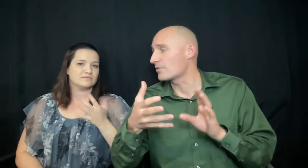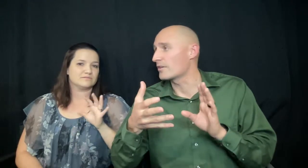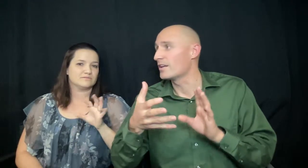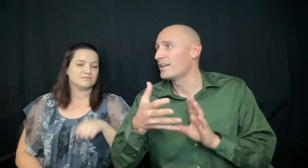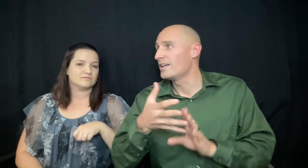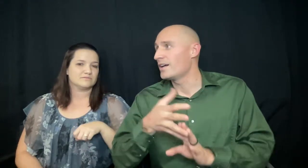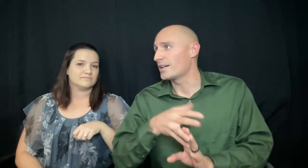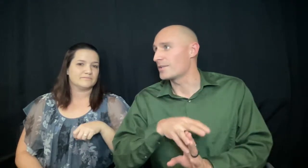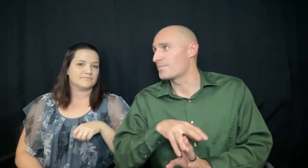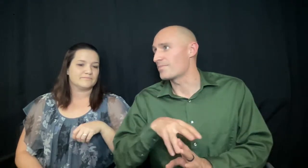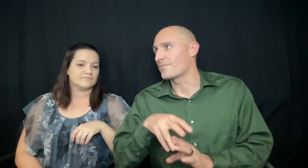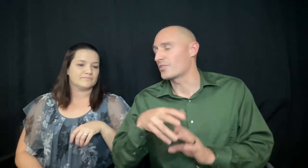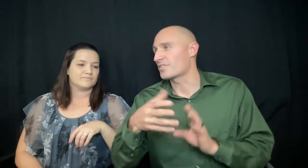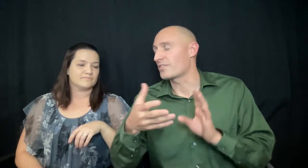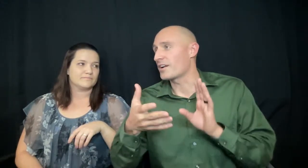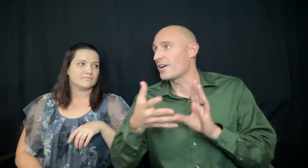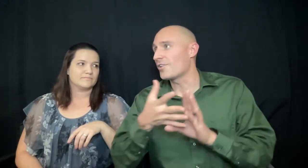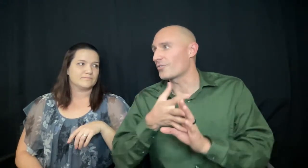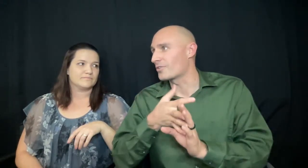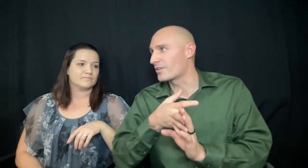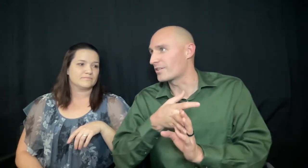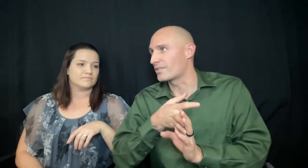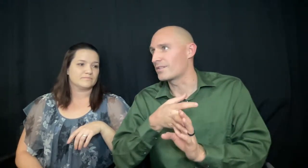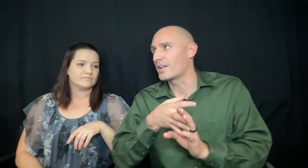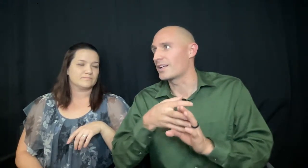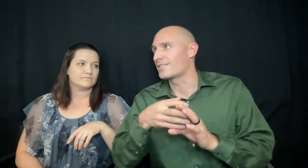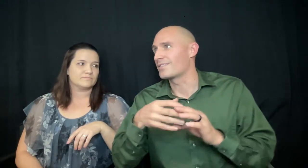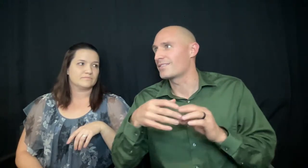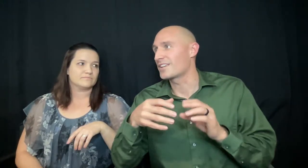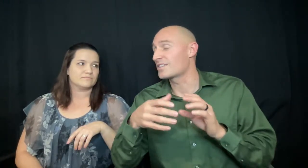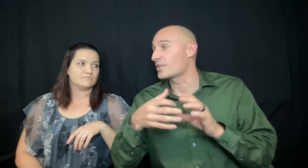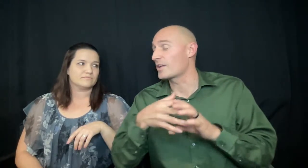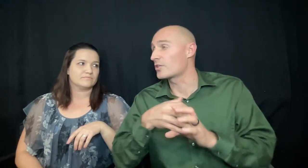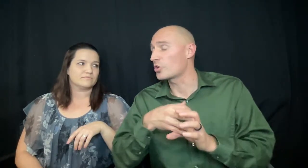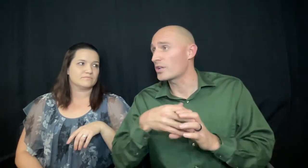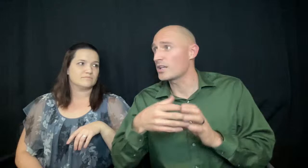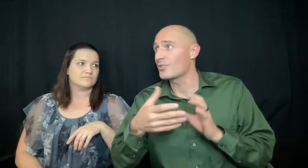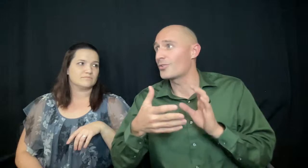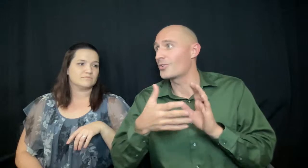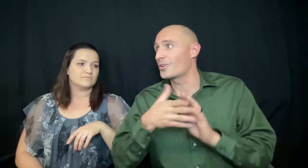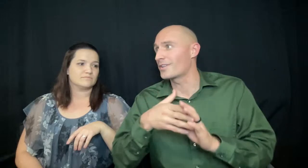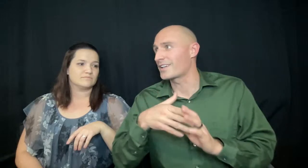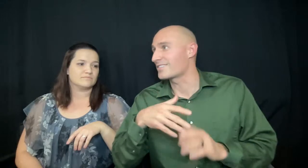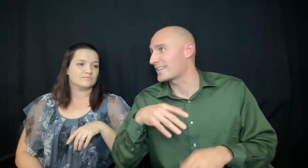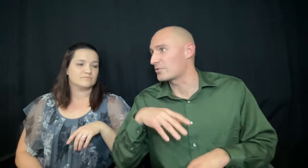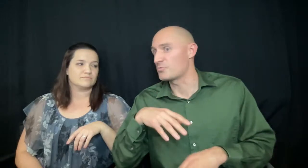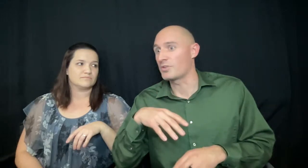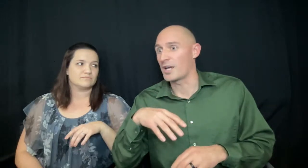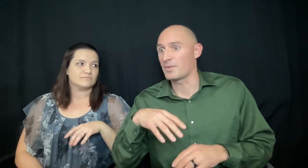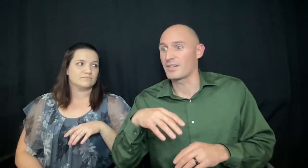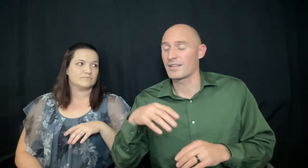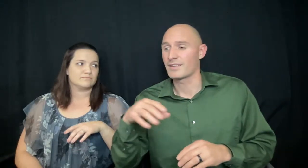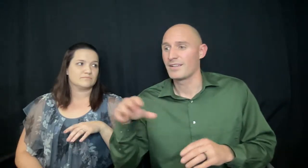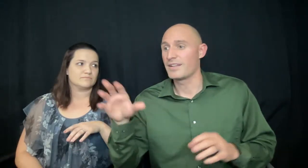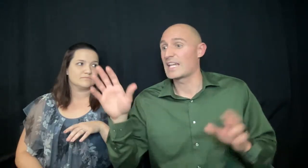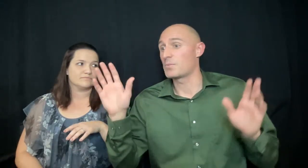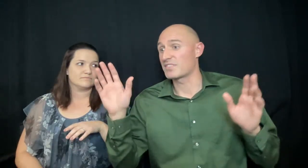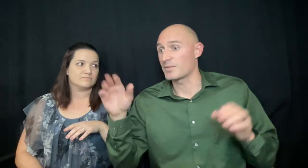or focus on their health, or accelerated learning, or like a sign language boot camp. And like 90% people